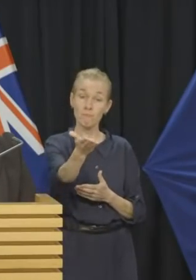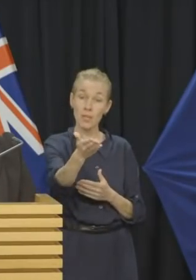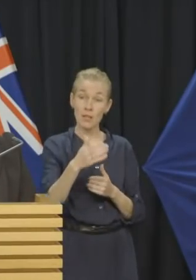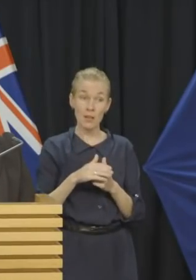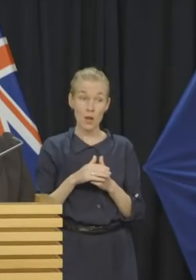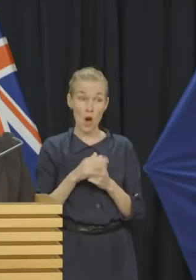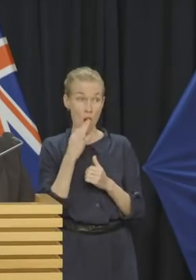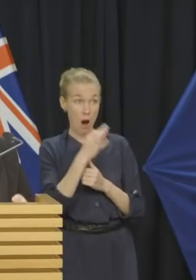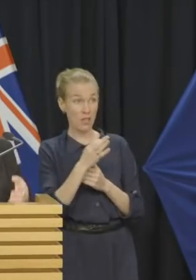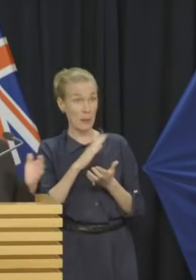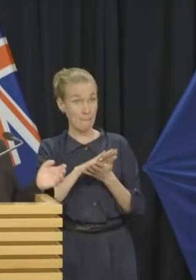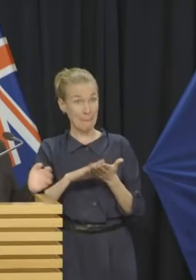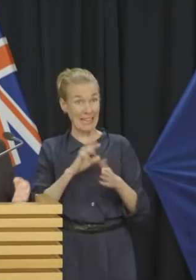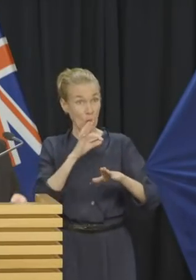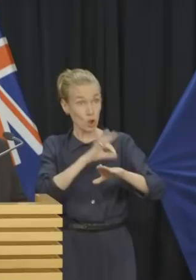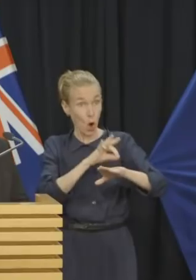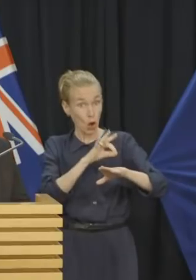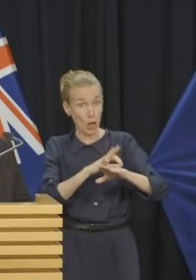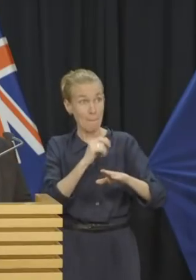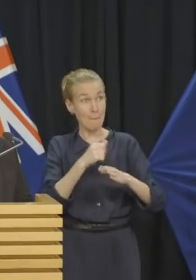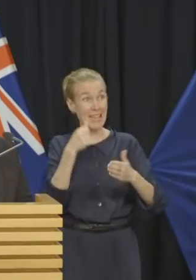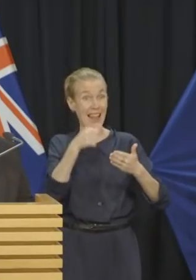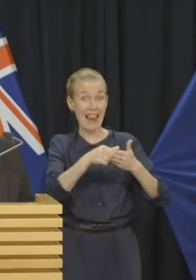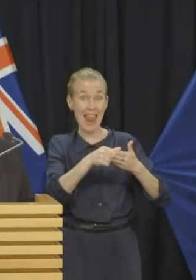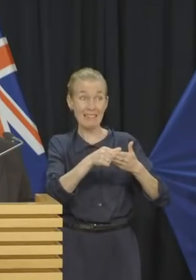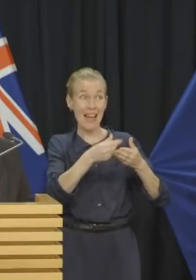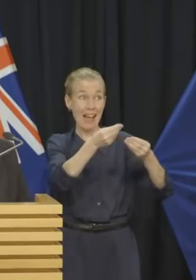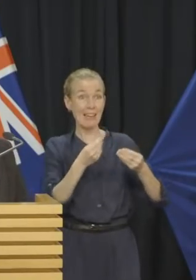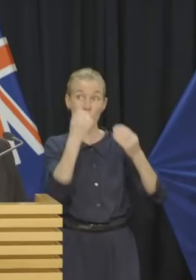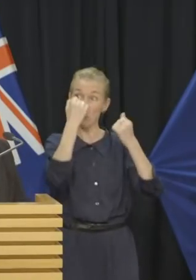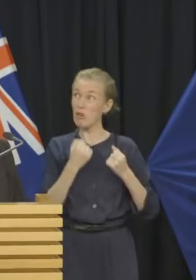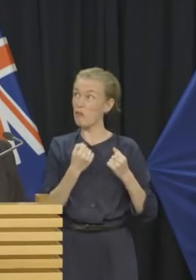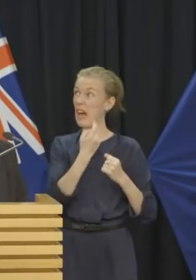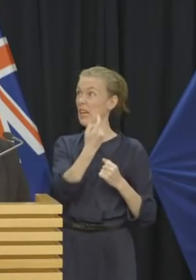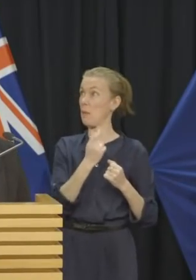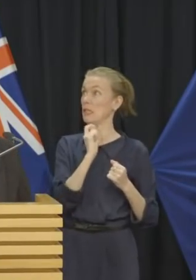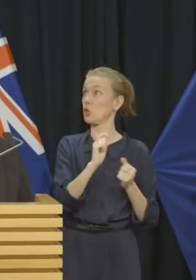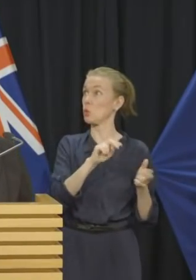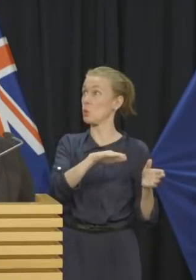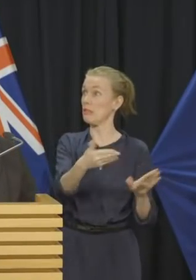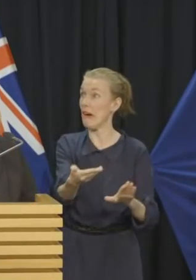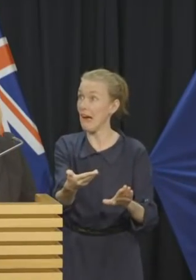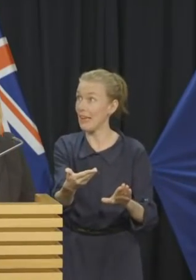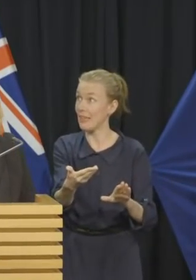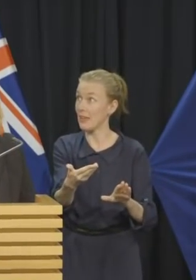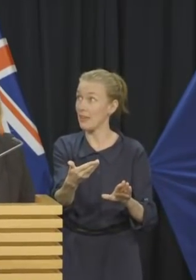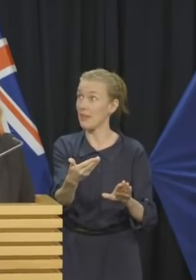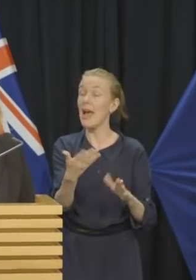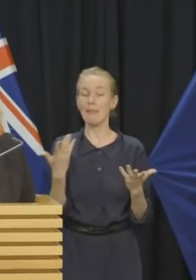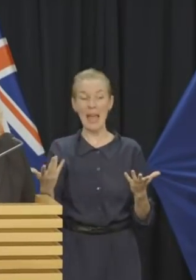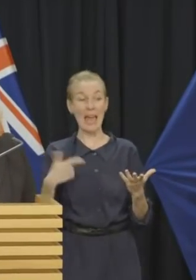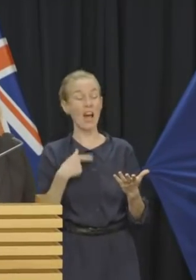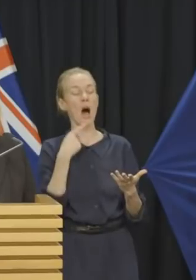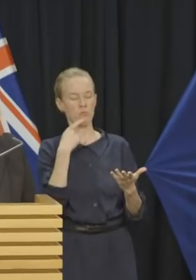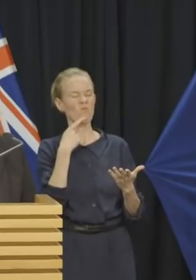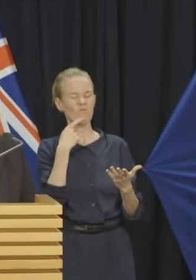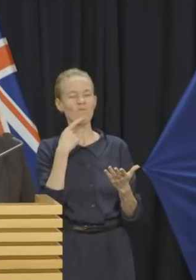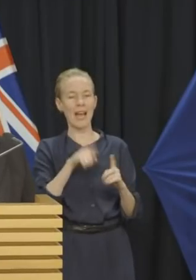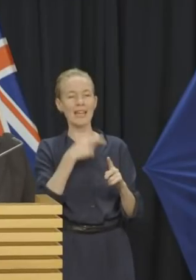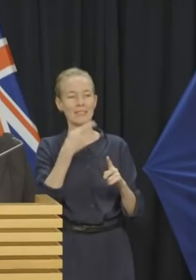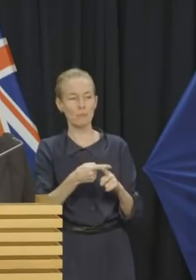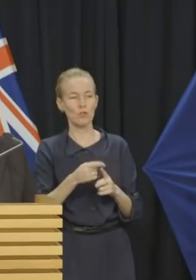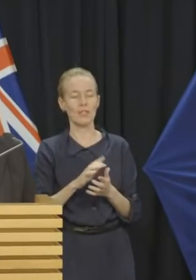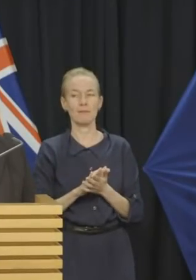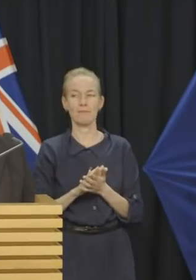we're working through a process, and Commodore Webb might want to talk about the exemption process that he's working through at the moment in terms of the ability to leave